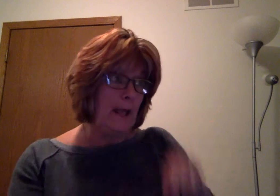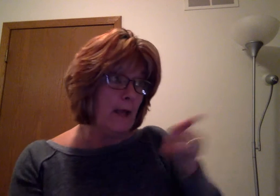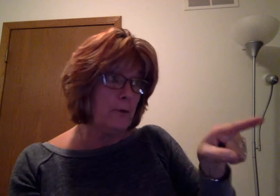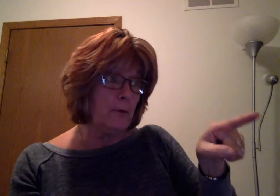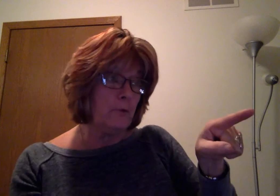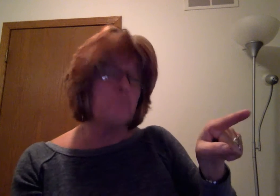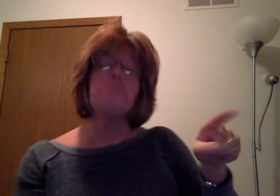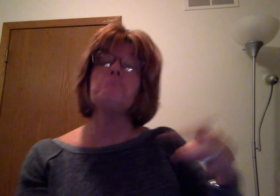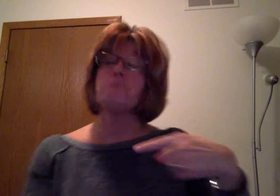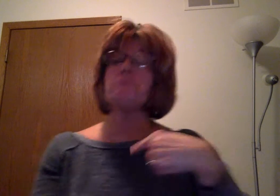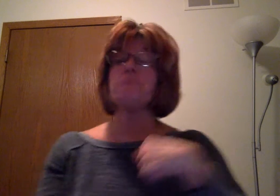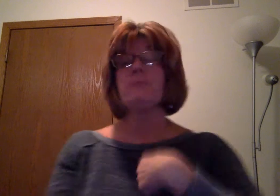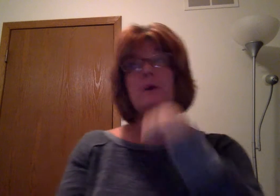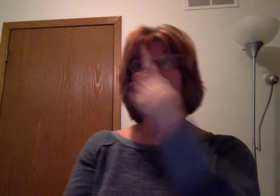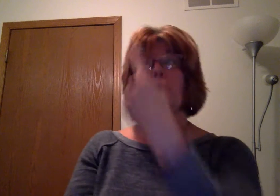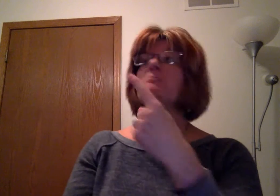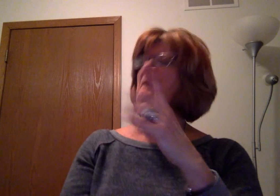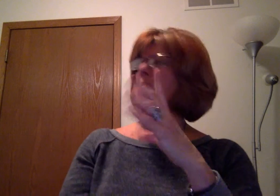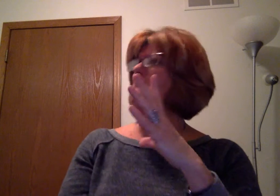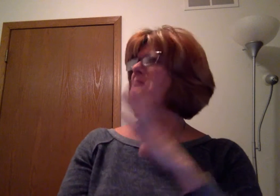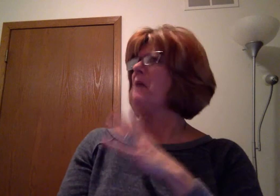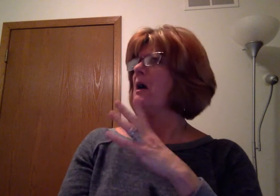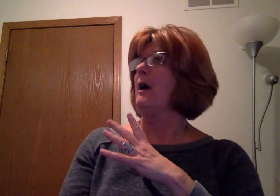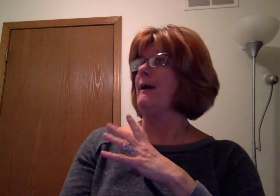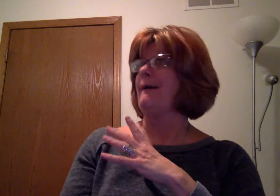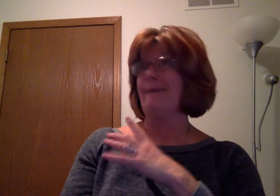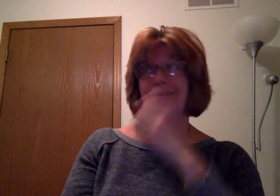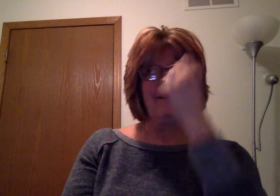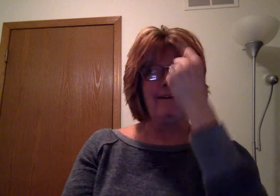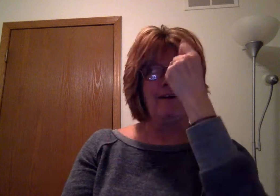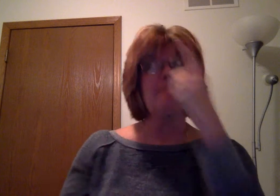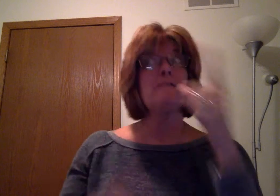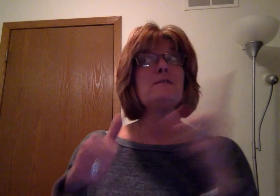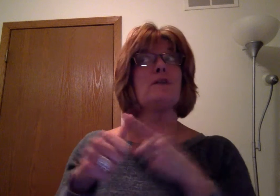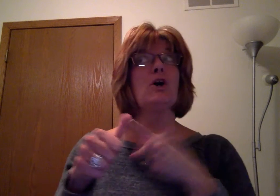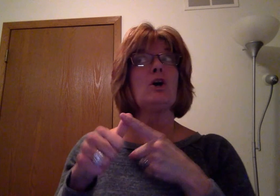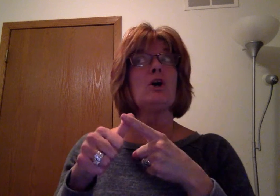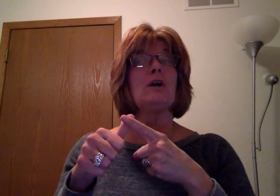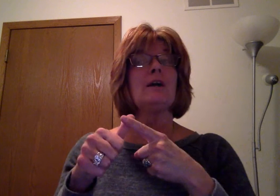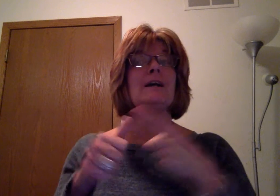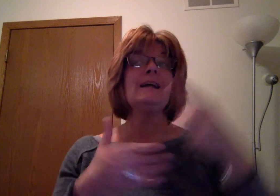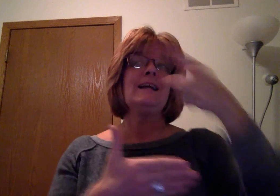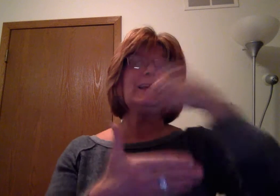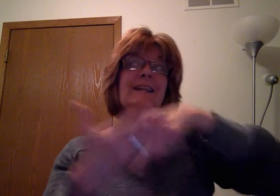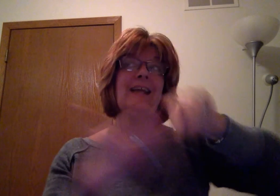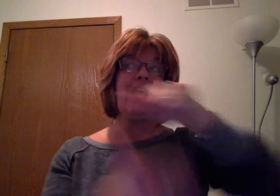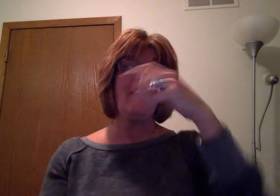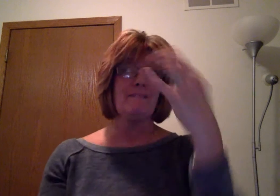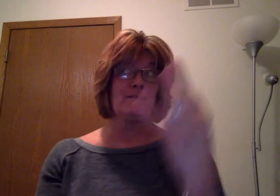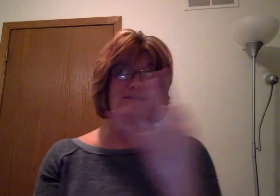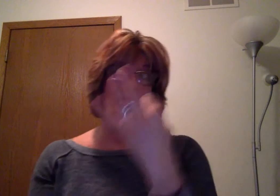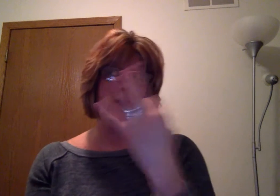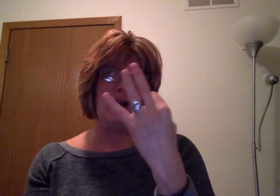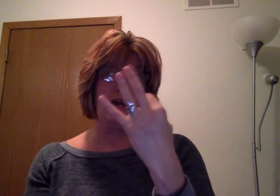first, we said, okay, next week on Friday, I need you to pick me up to drop my car off to get the oil